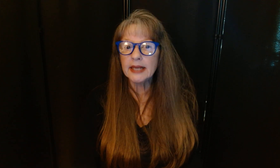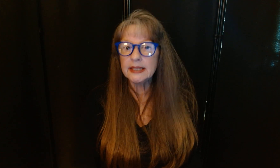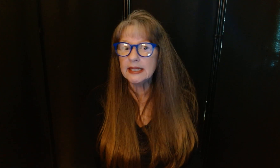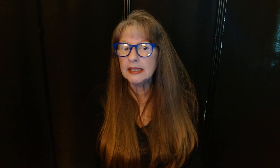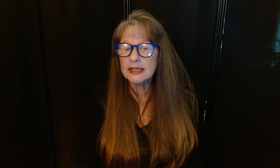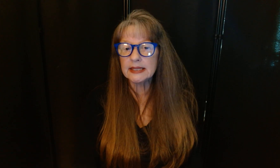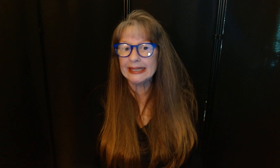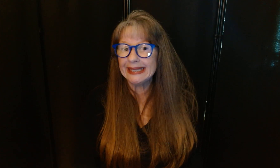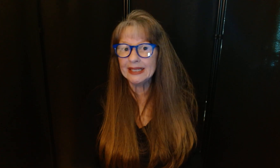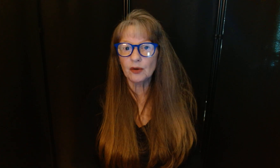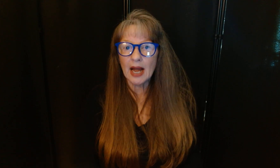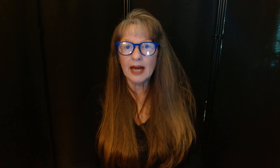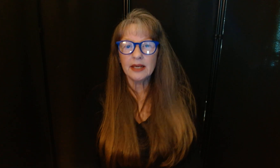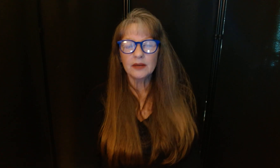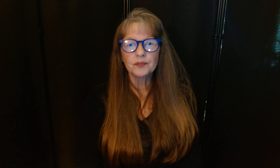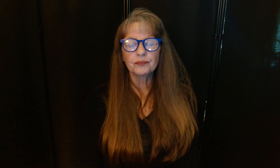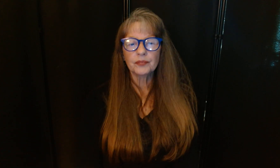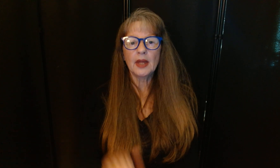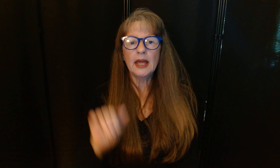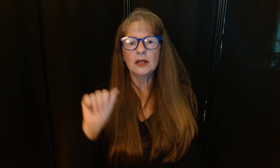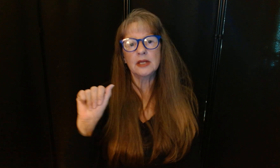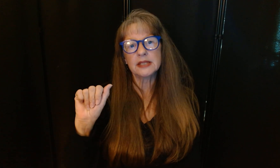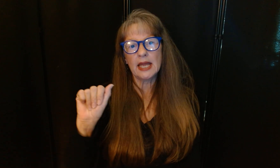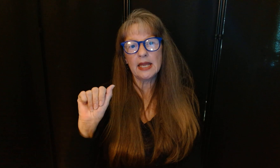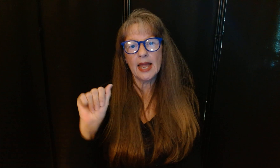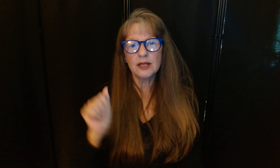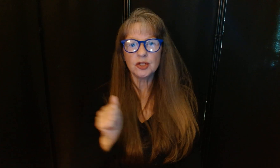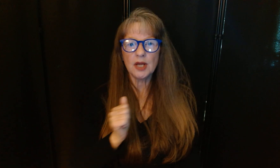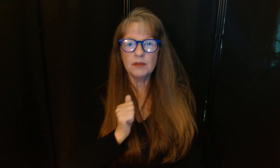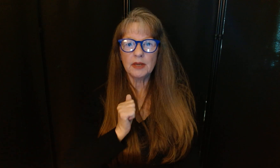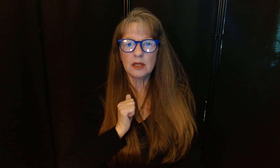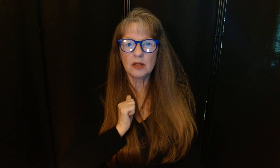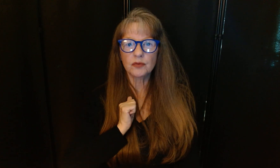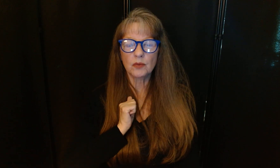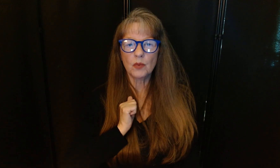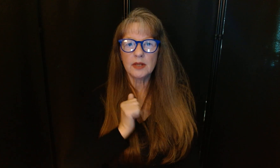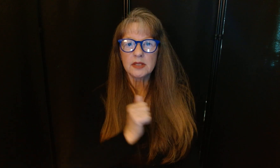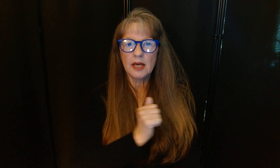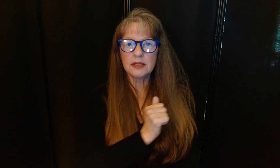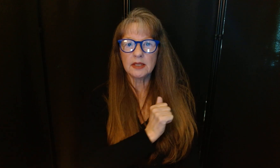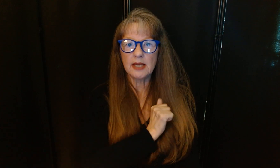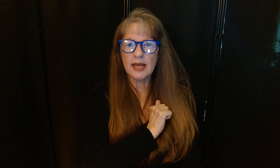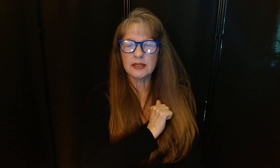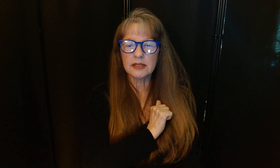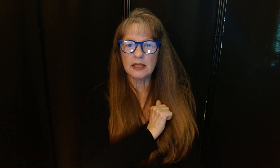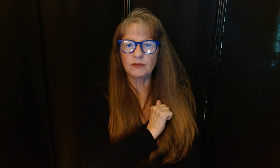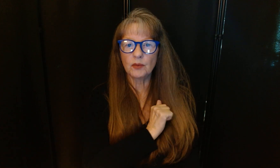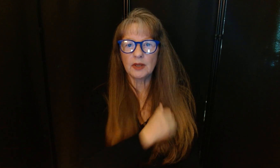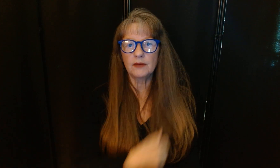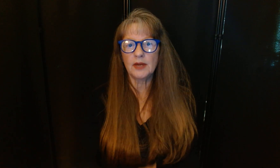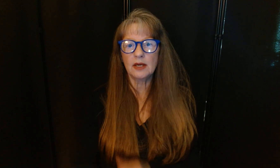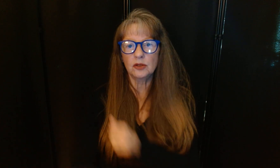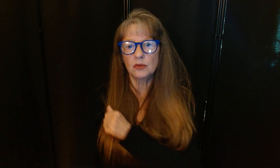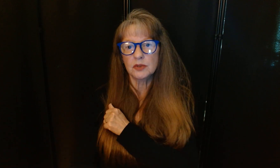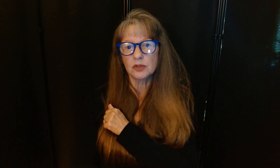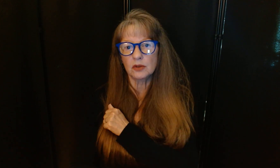Eid. Is it Eid or Eid? And it's a hand shape, and it goes from one side to the next. And if you were left-handed, you would start over